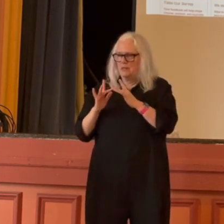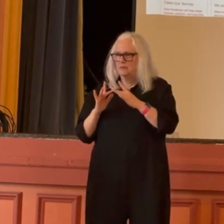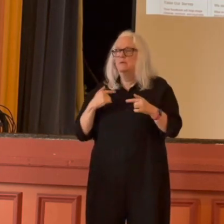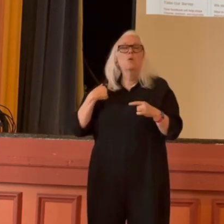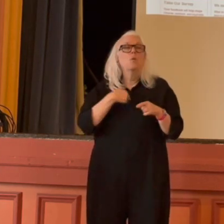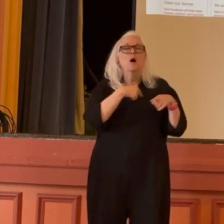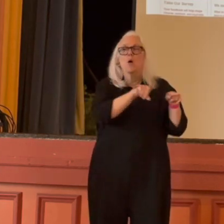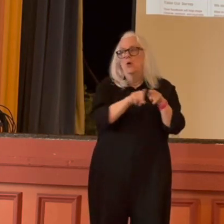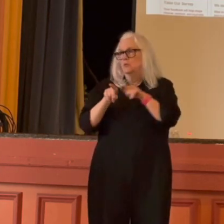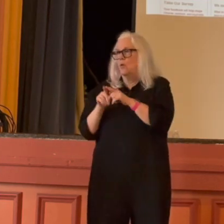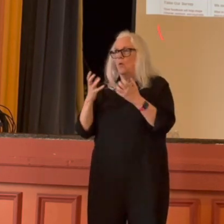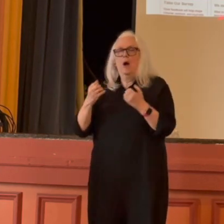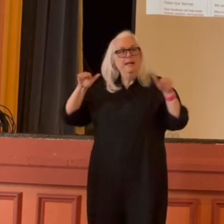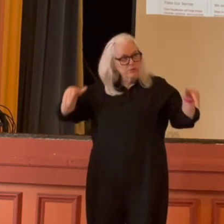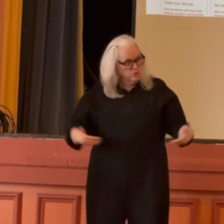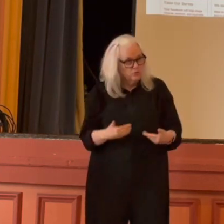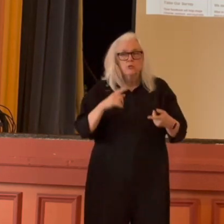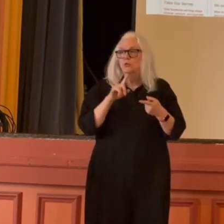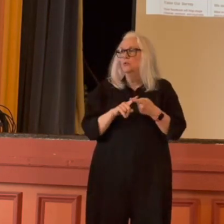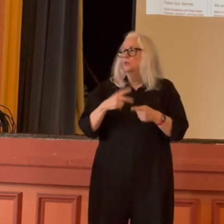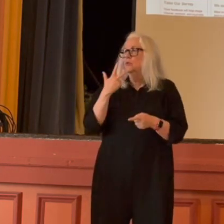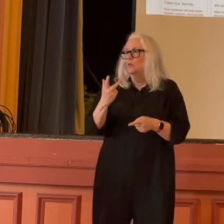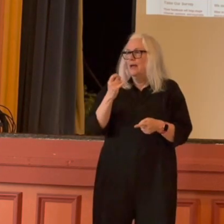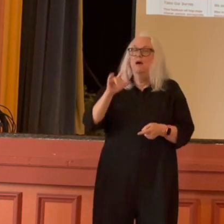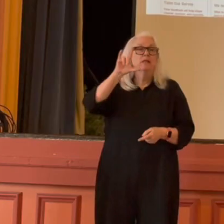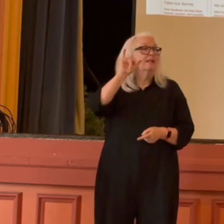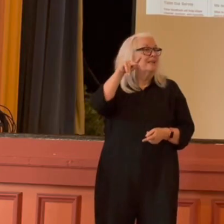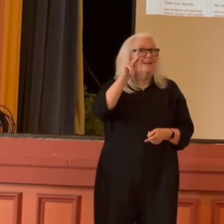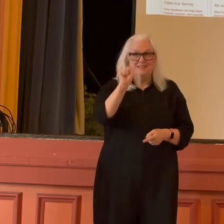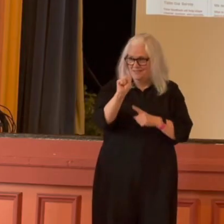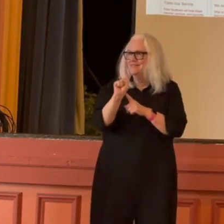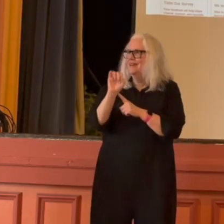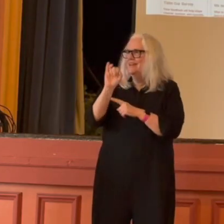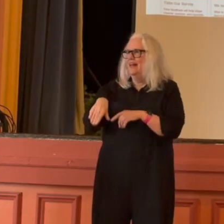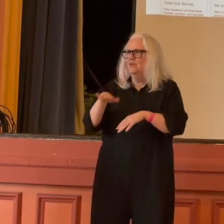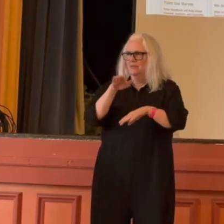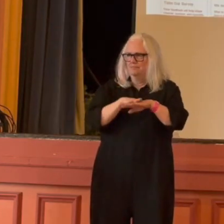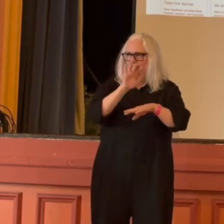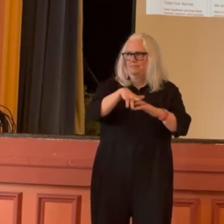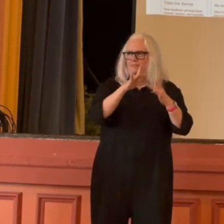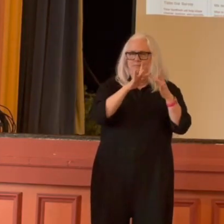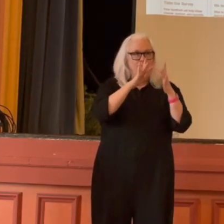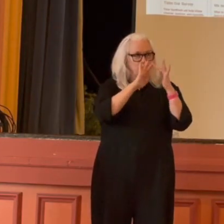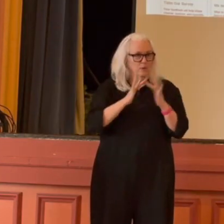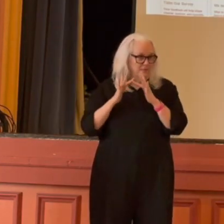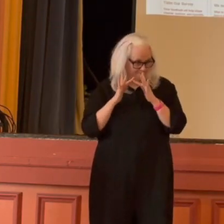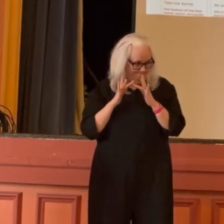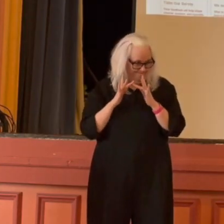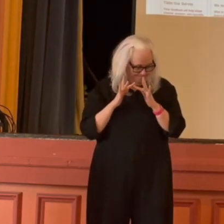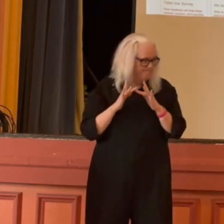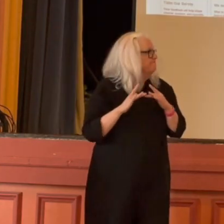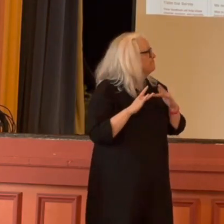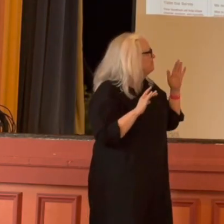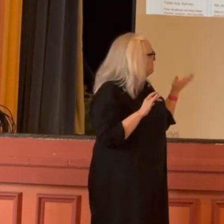want to take an opportunity to introduce you to 3 of the links that are on this website. Now, a good